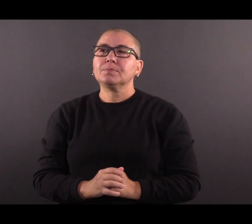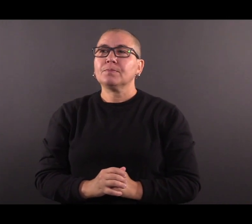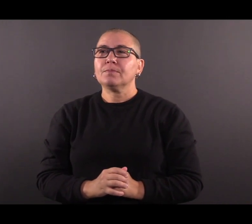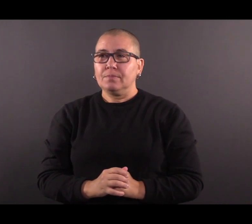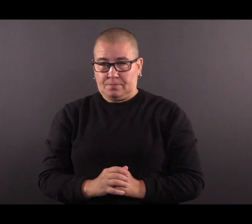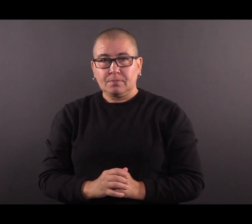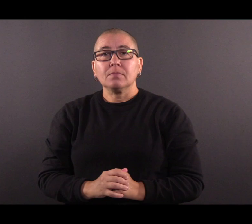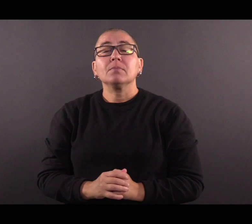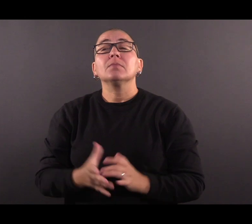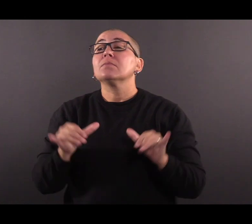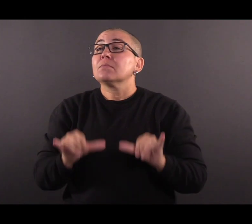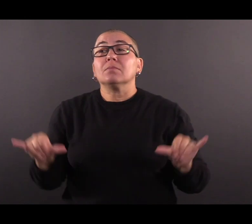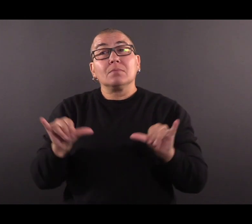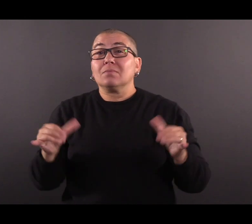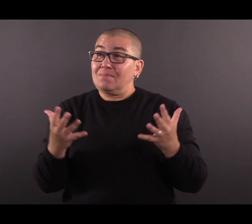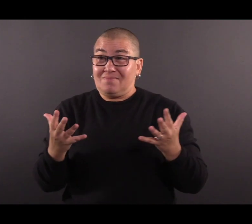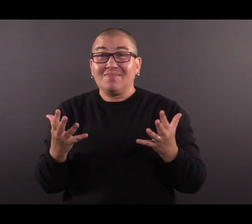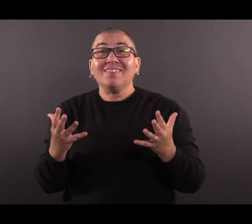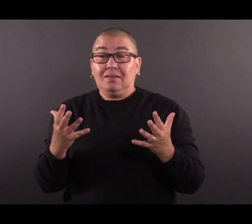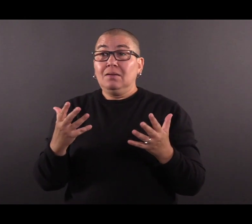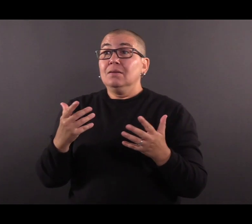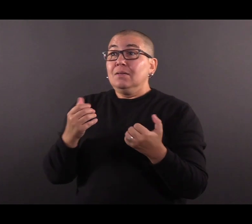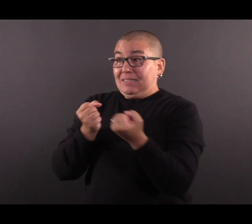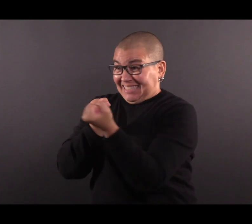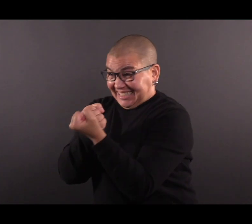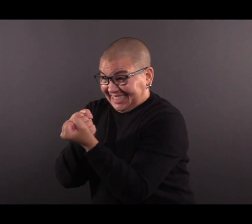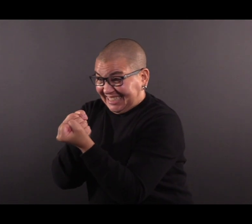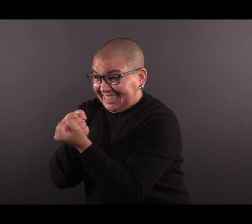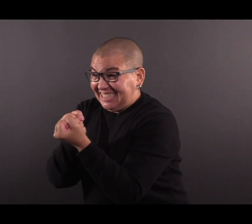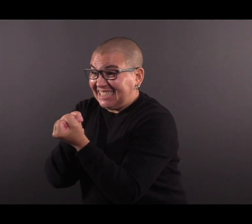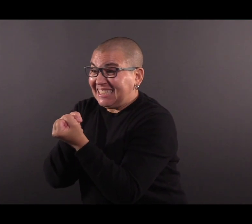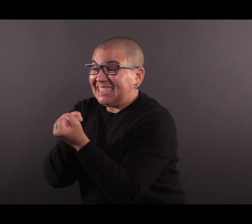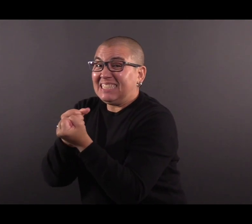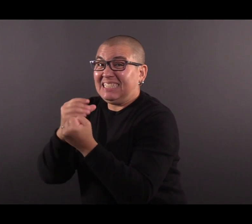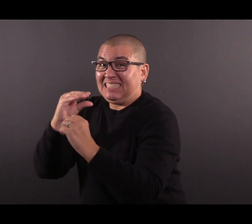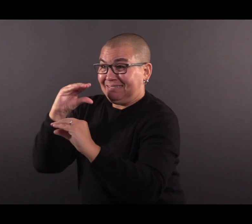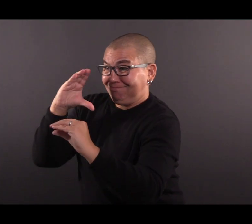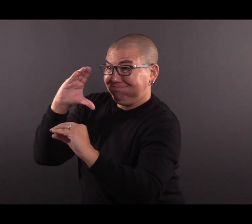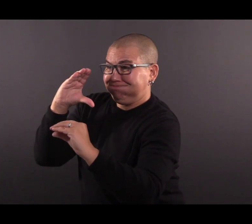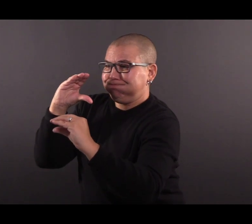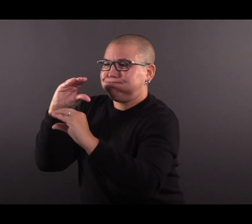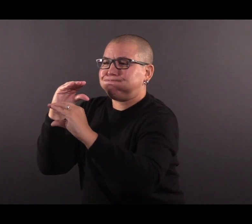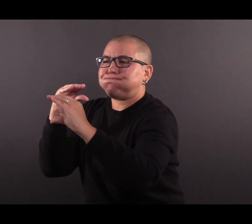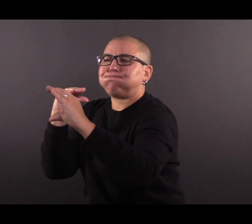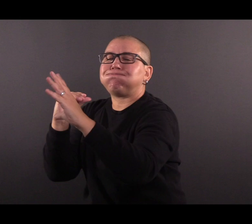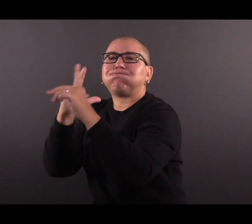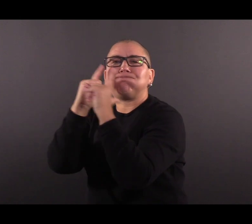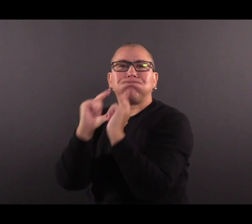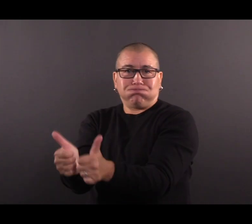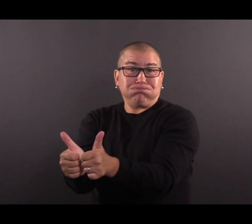Frequently, program supports taper off over the duration of the person's involvement in the program.